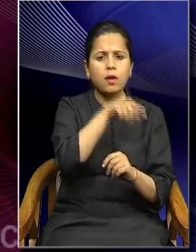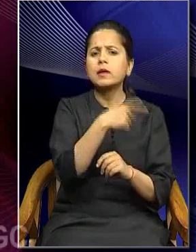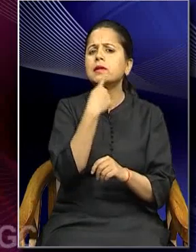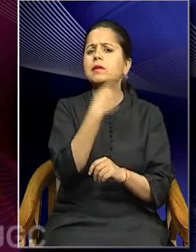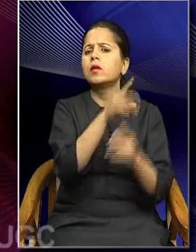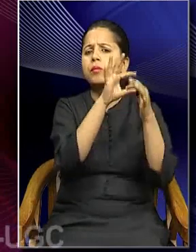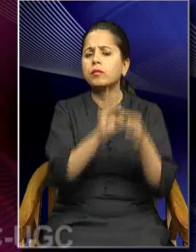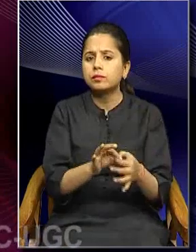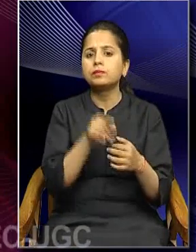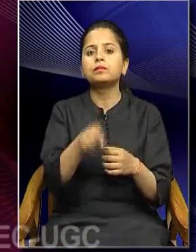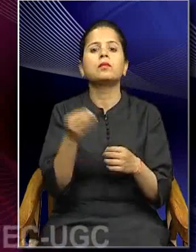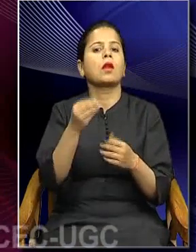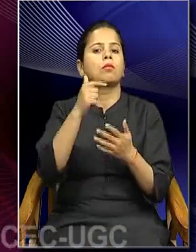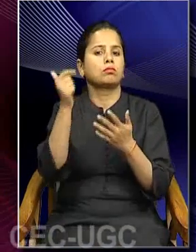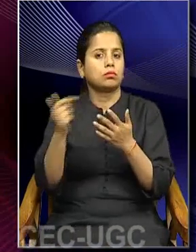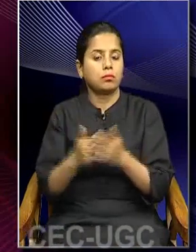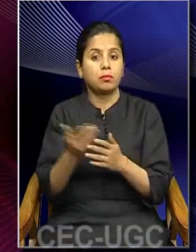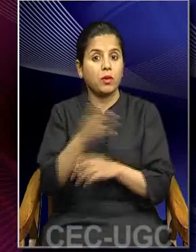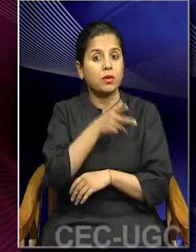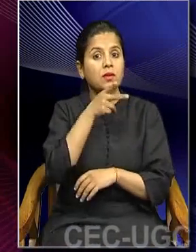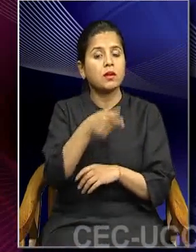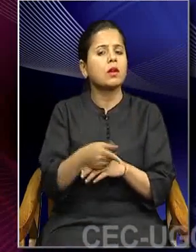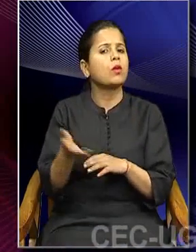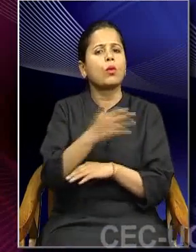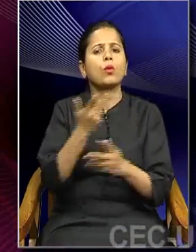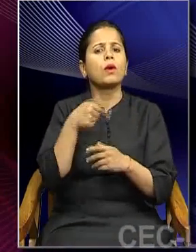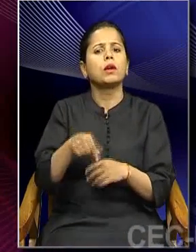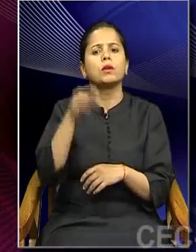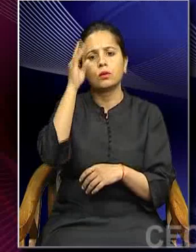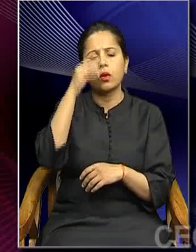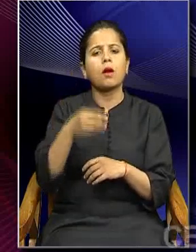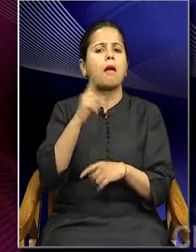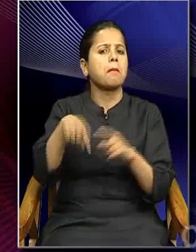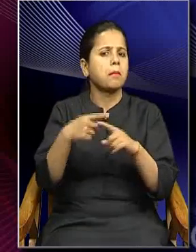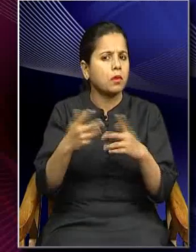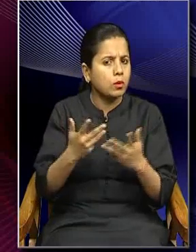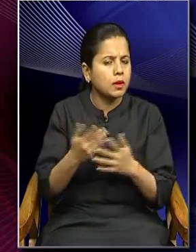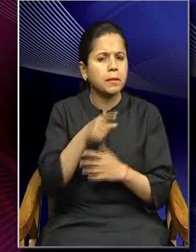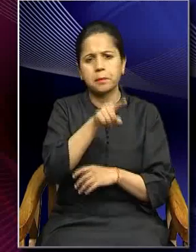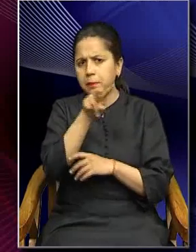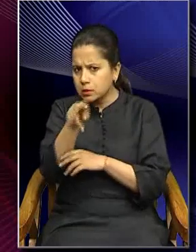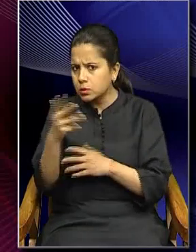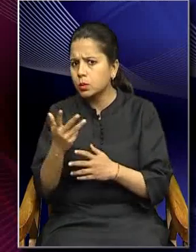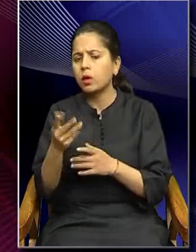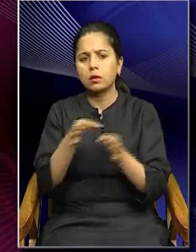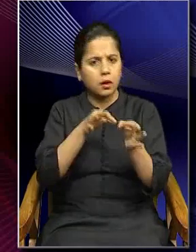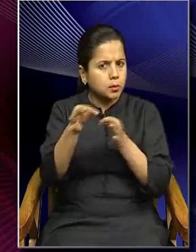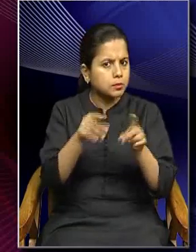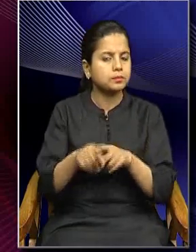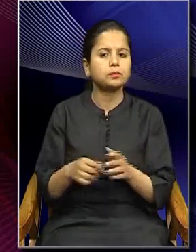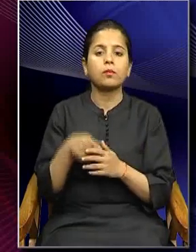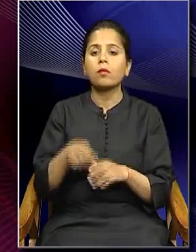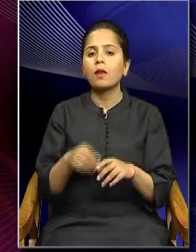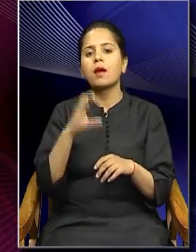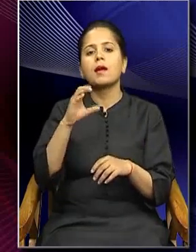to these, as is evident from what these theories are about and what they mean. In